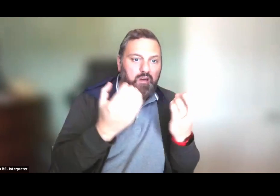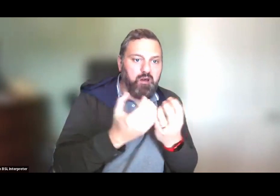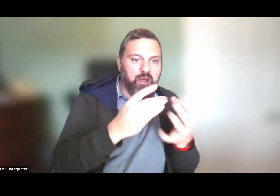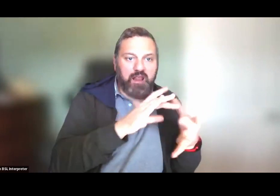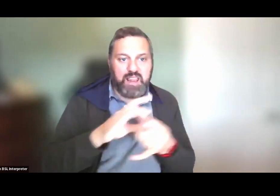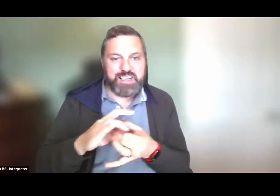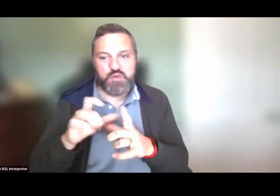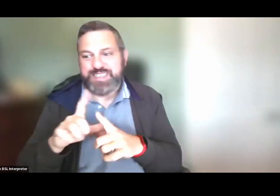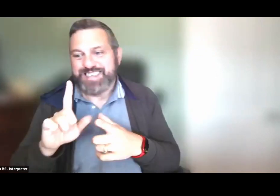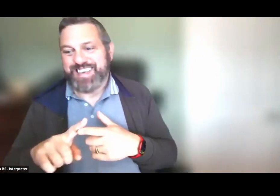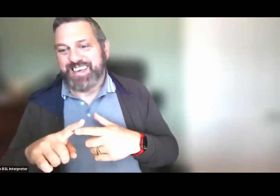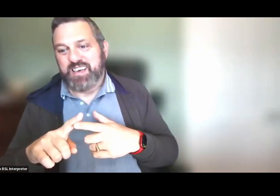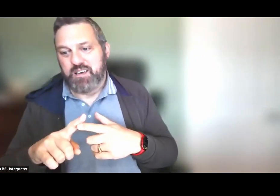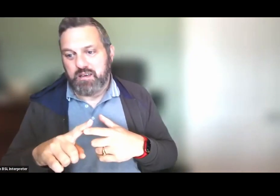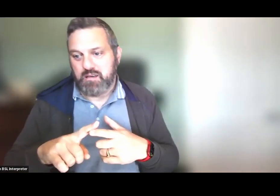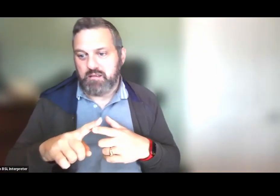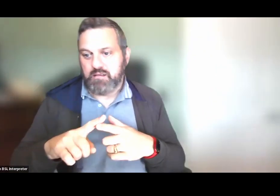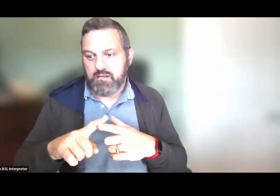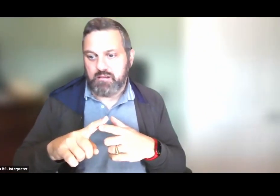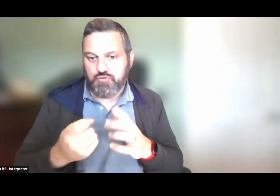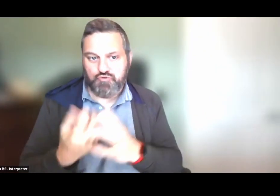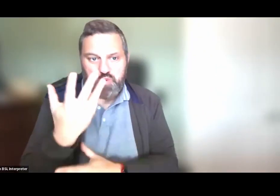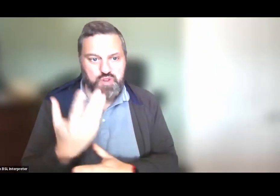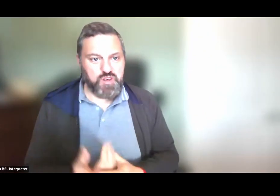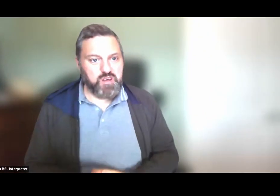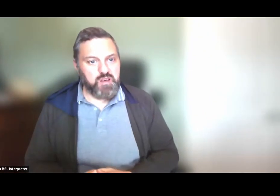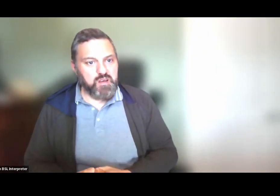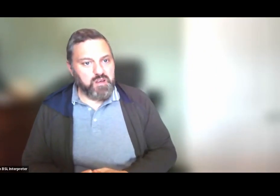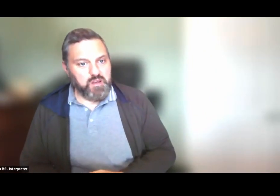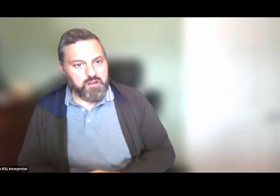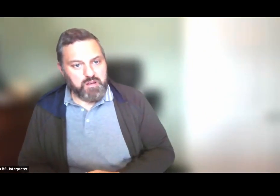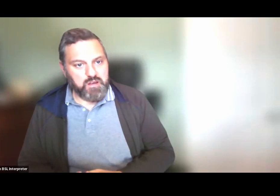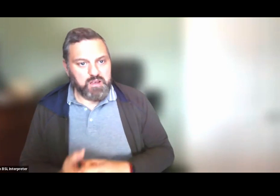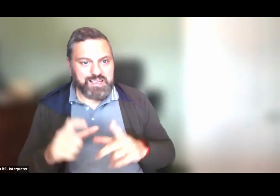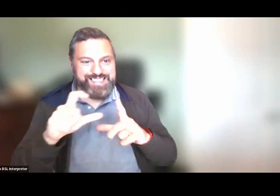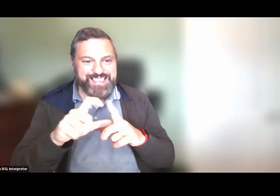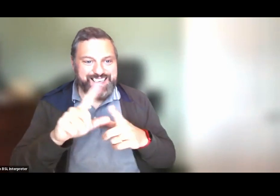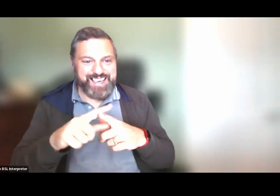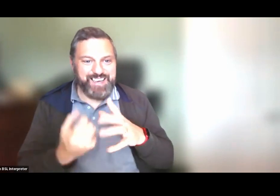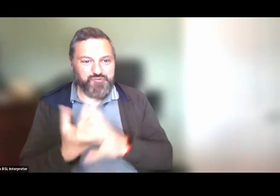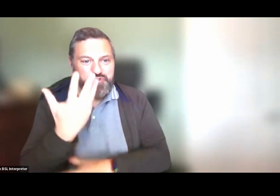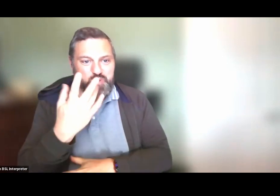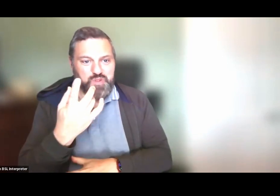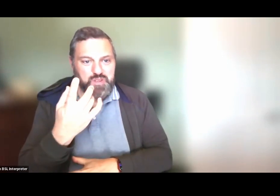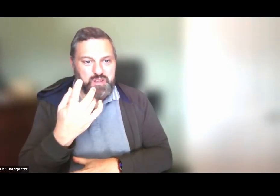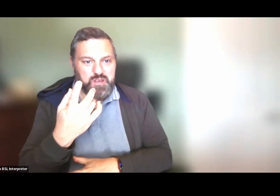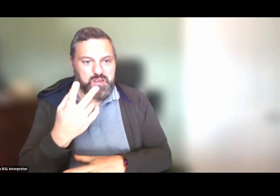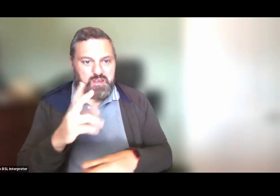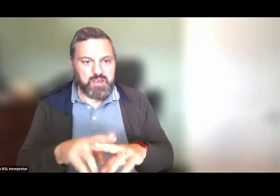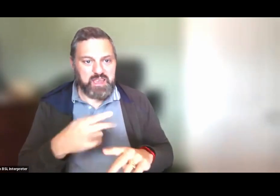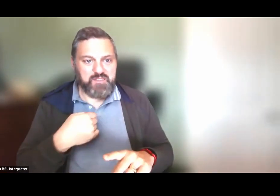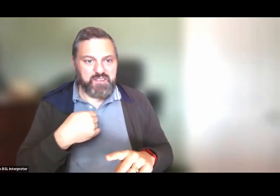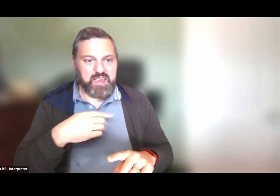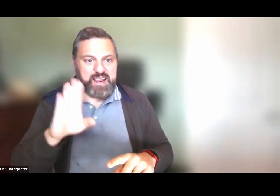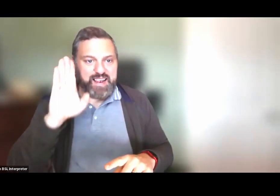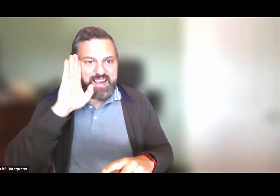degrowth? Is a question from Luis Palicio. Great Thanks. question. So degrowth, right? So let's define our terms. If I listen to